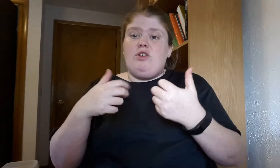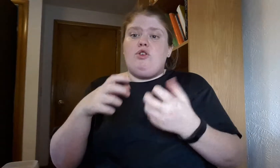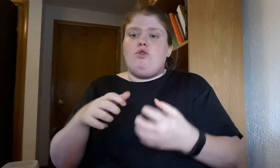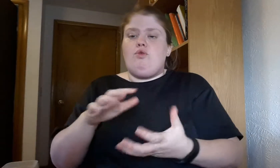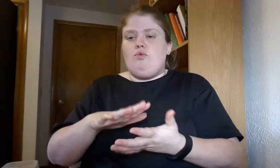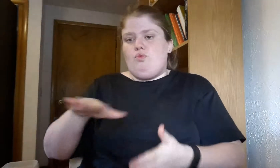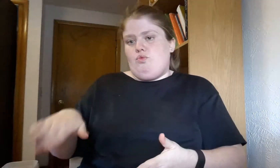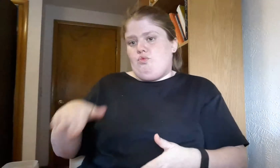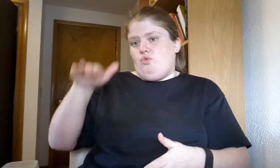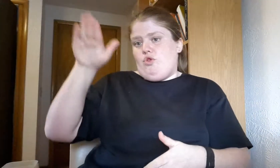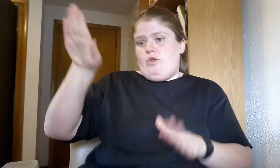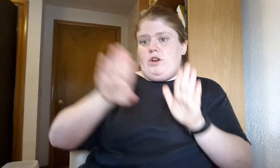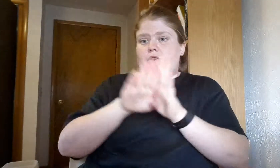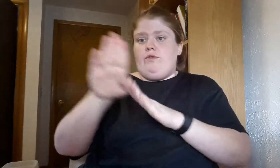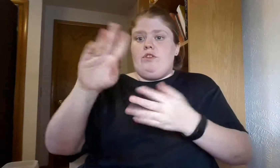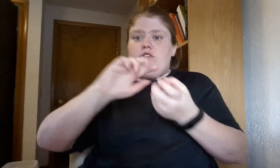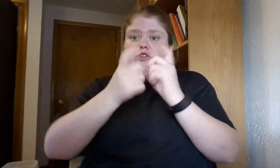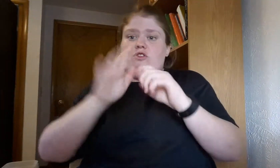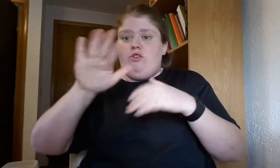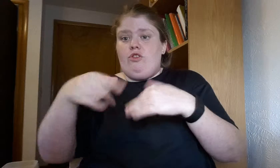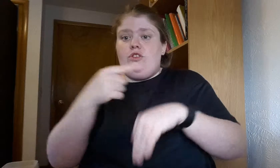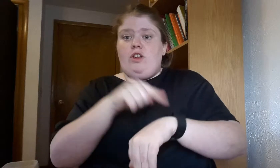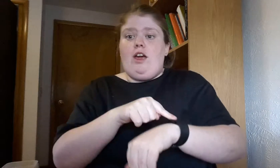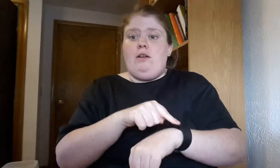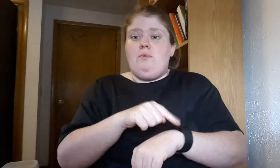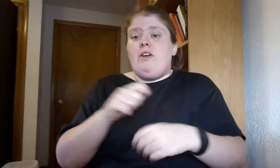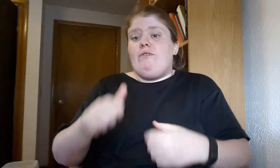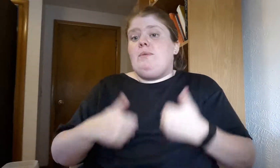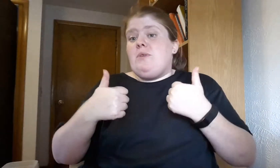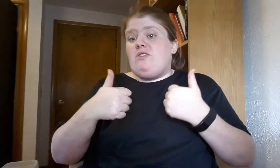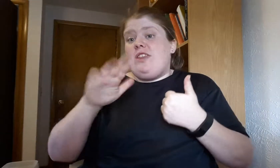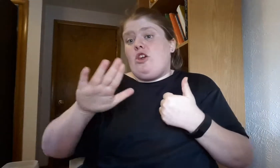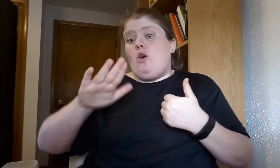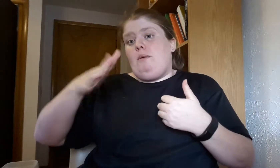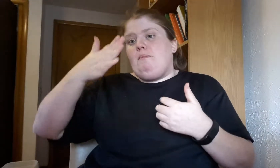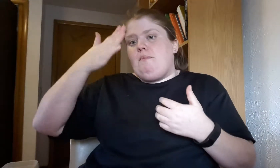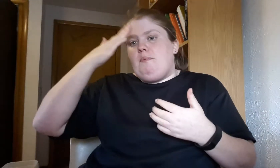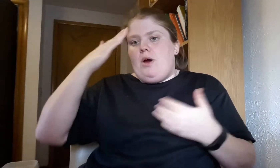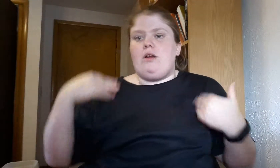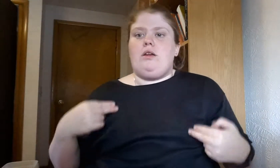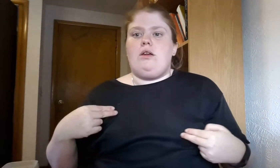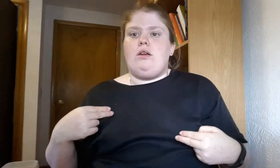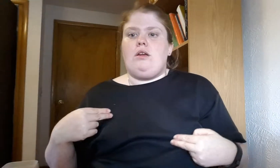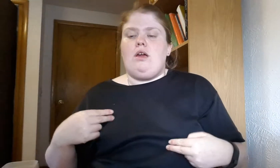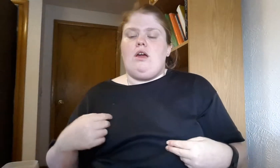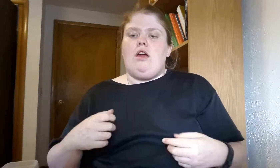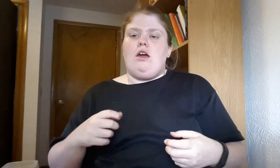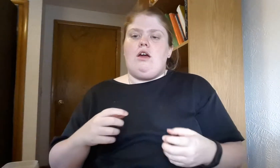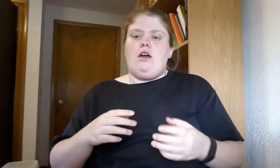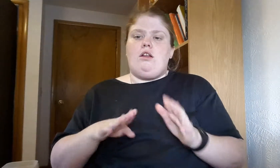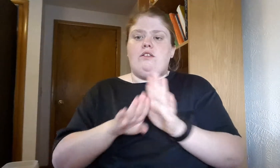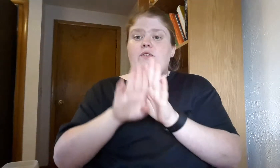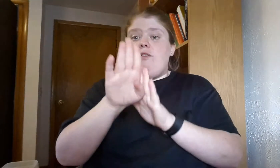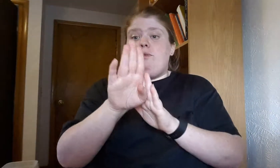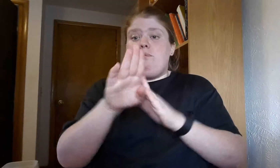like other parts of your body. A fully developed bone is made up of mineral